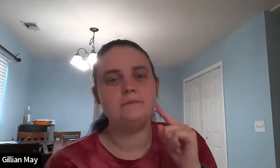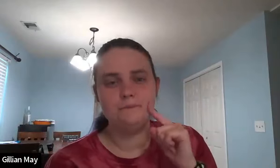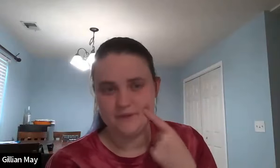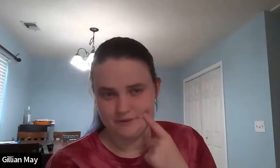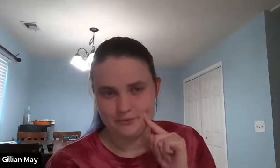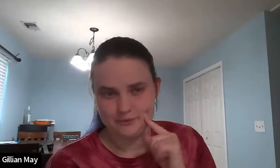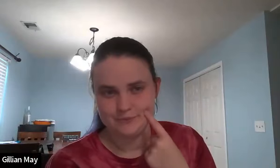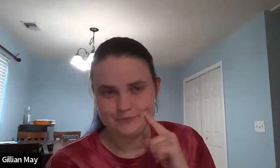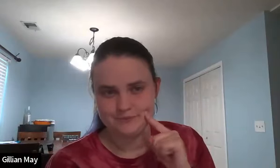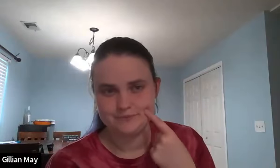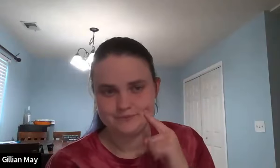or pickle.